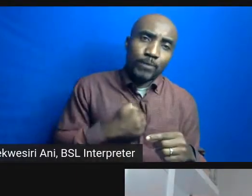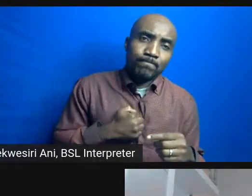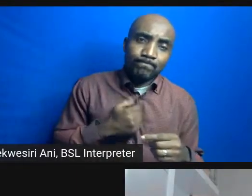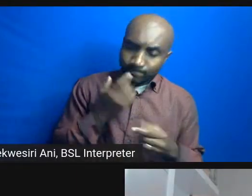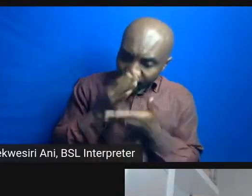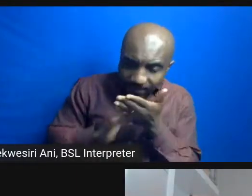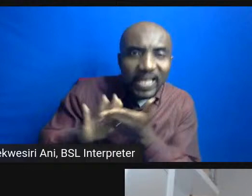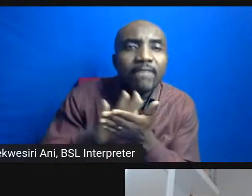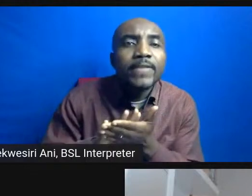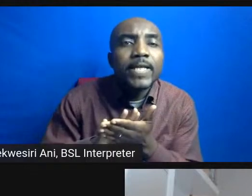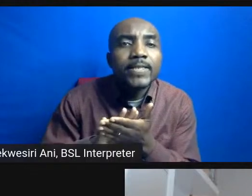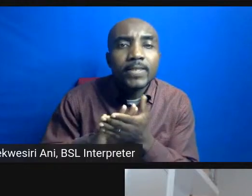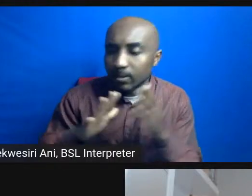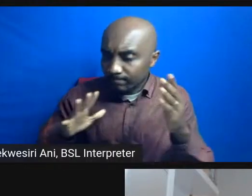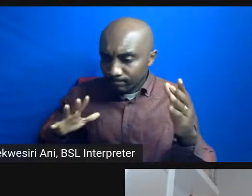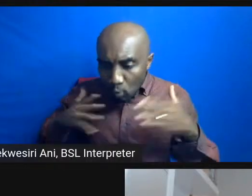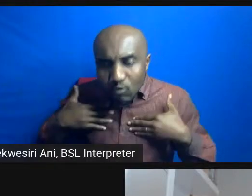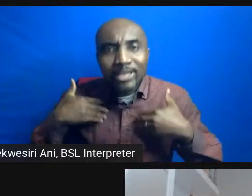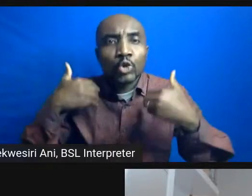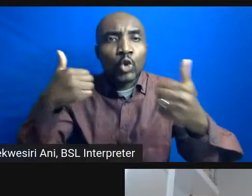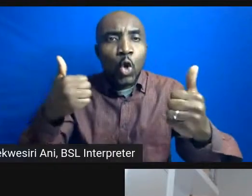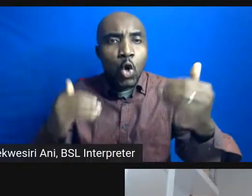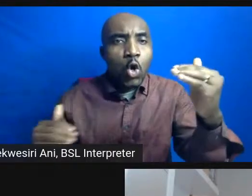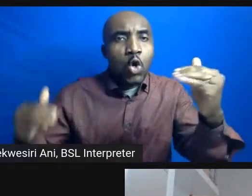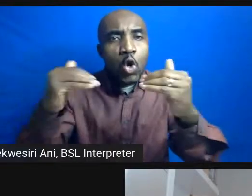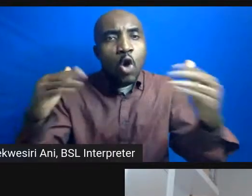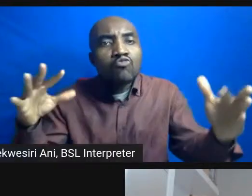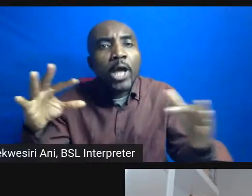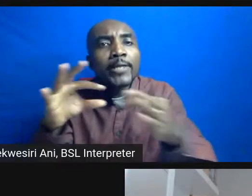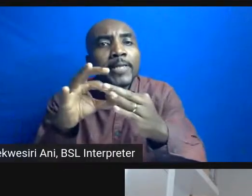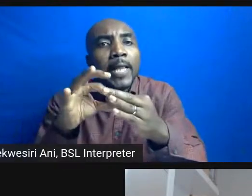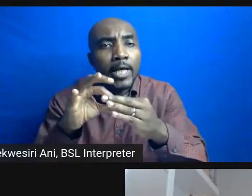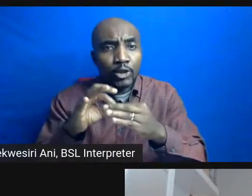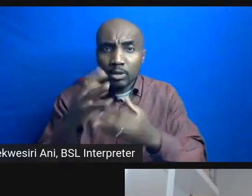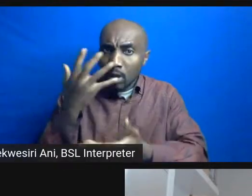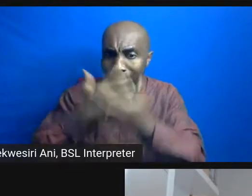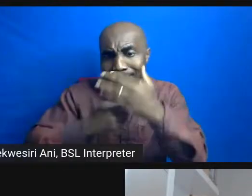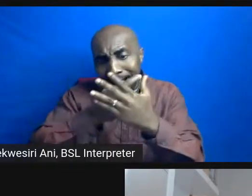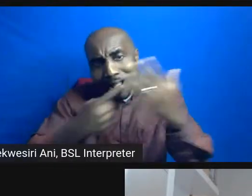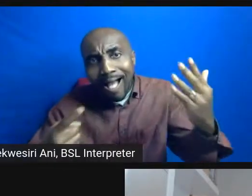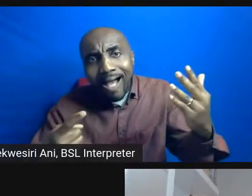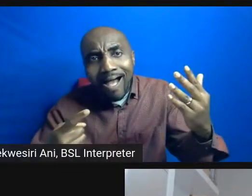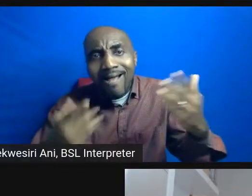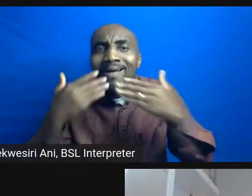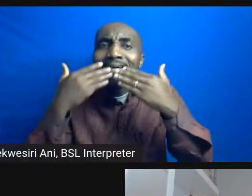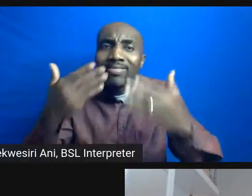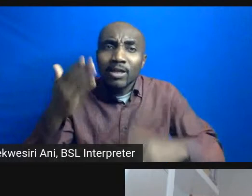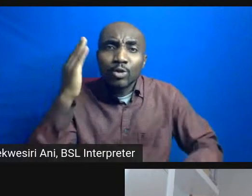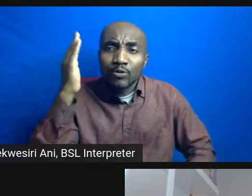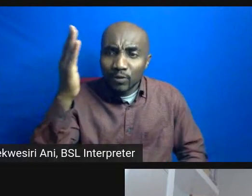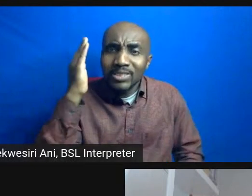forgiveness, restoration, and reconciliation. Frantz Fanon speaks of decolonization